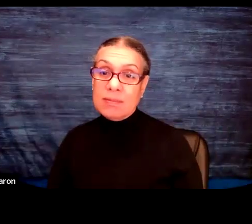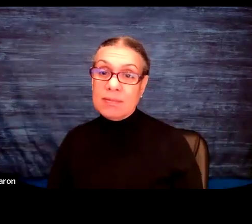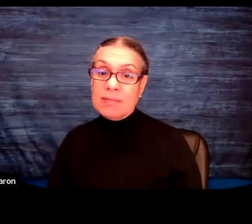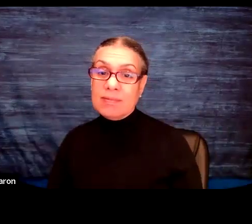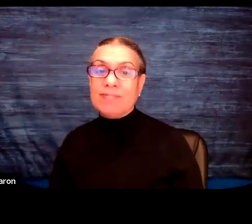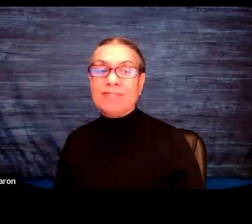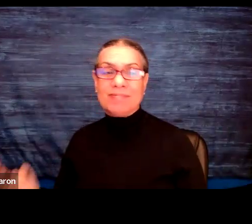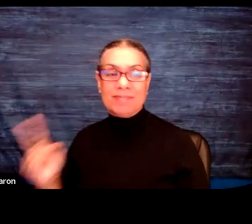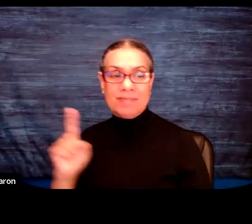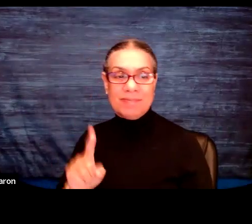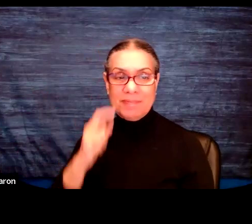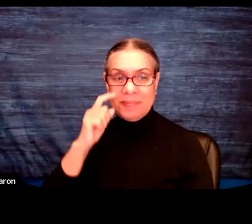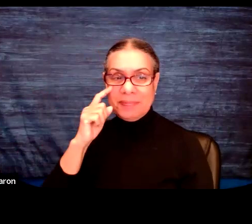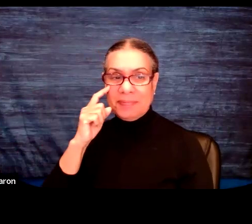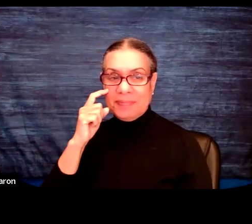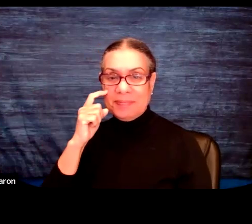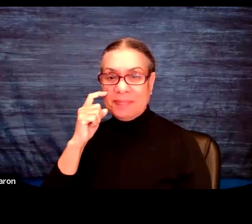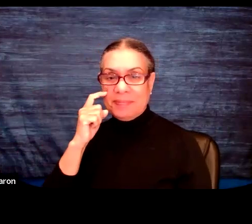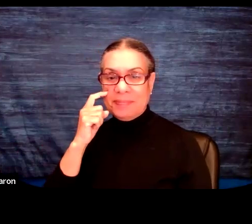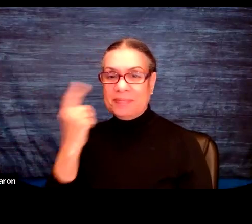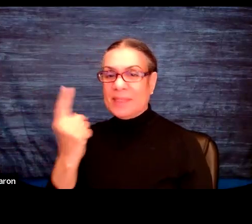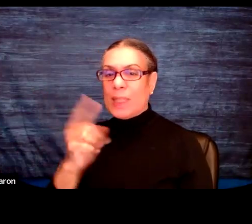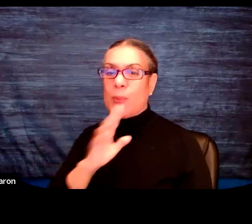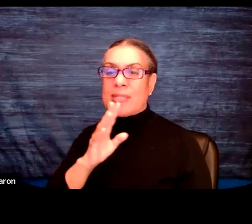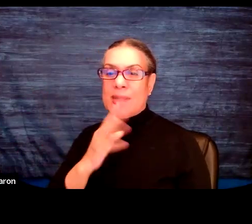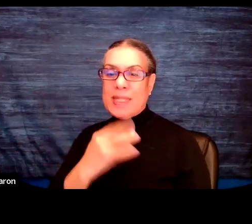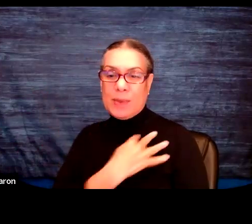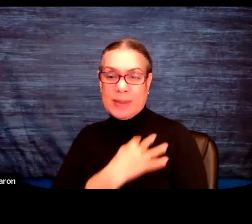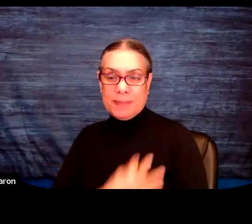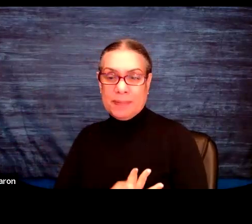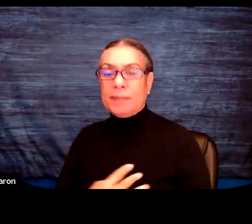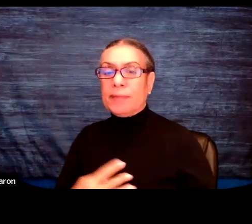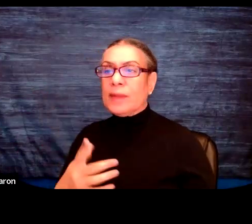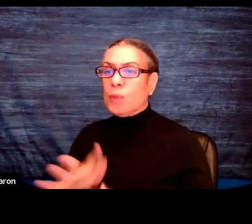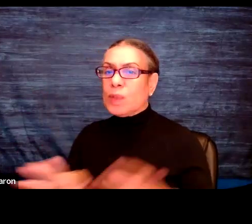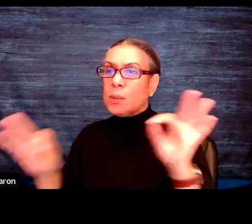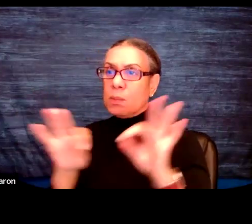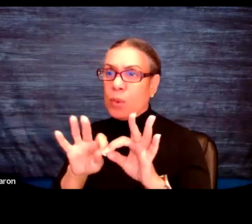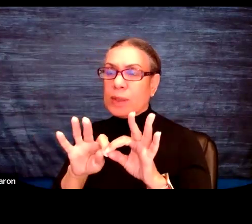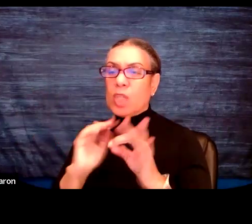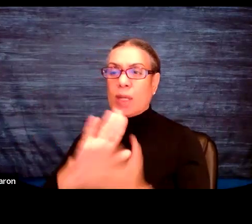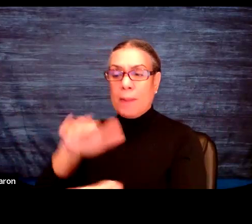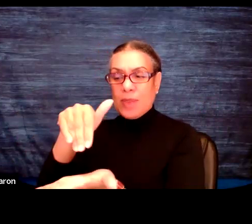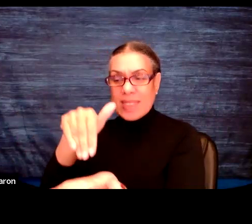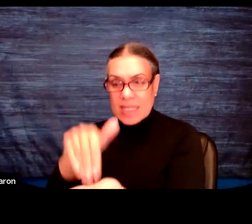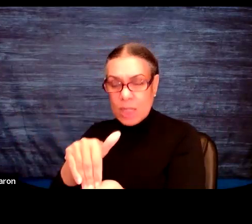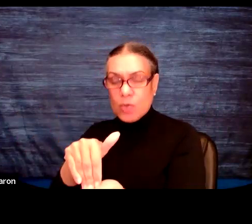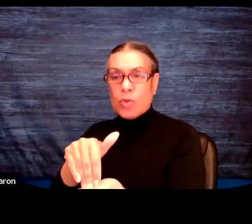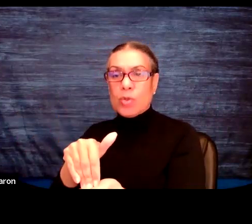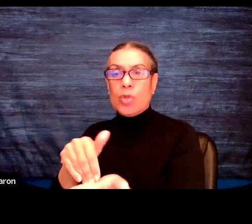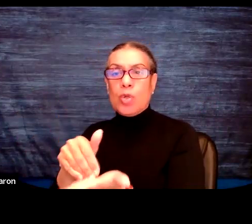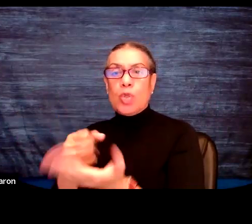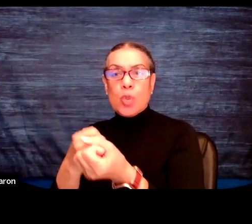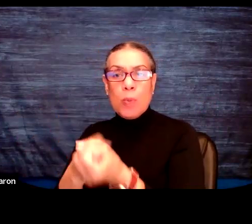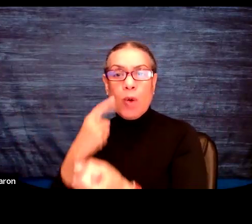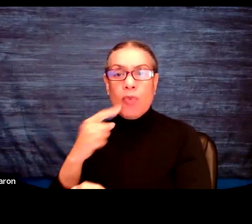big job. And one of the things that's really important is just the centralized support for those MTSS